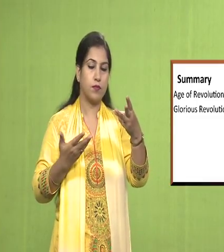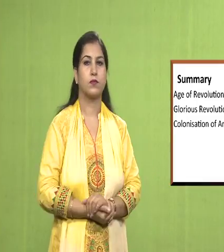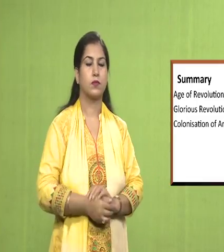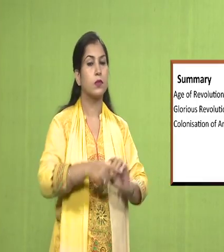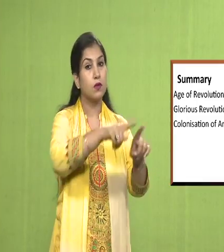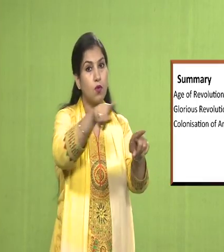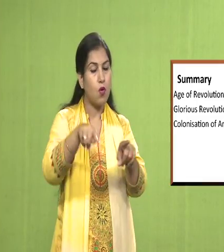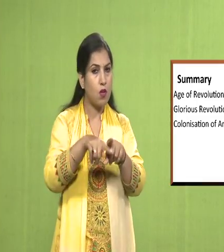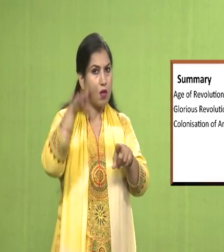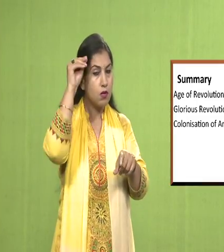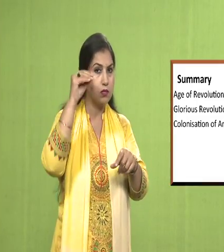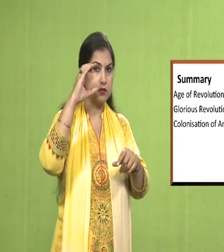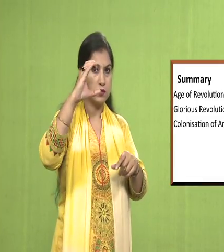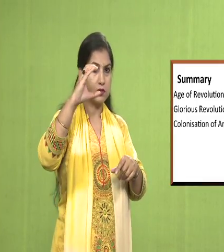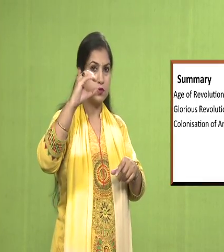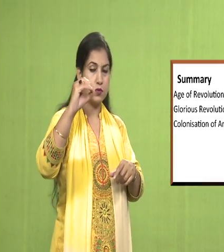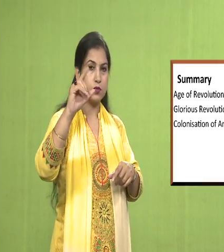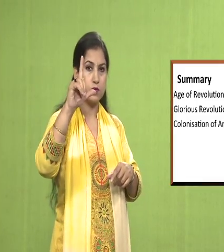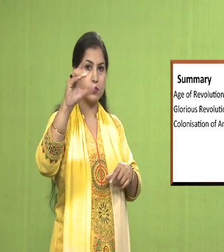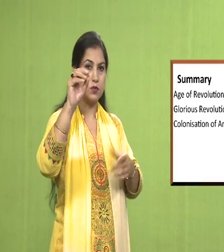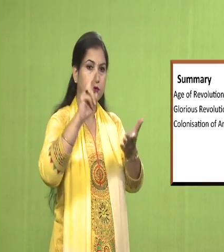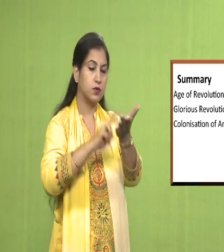We also learned colonization of America